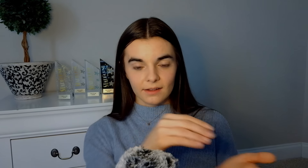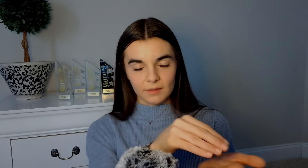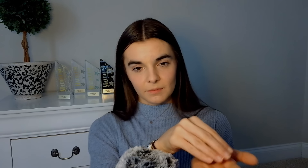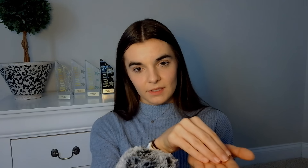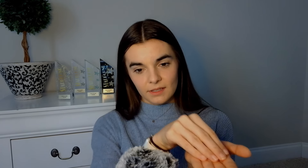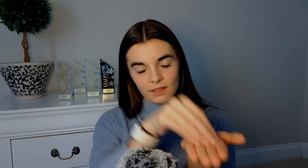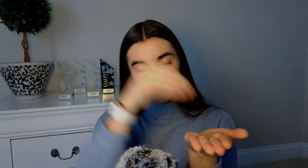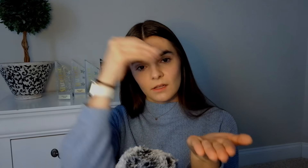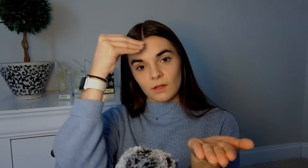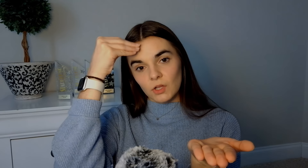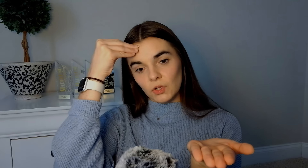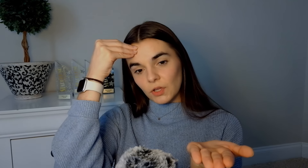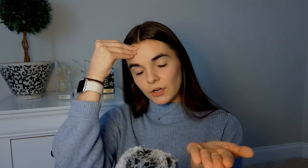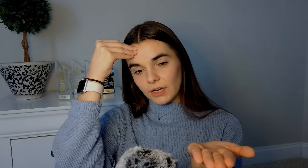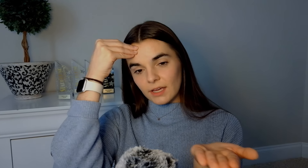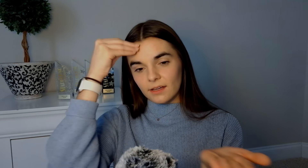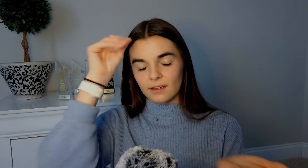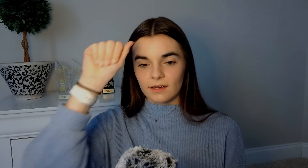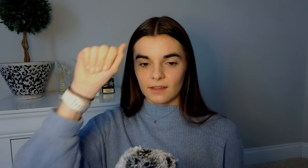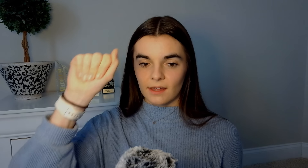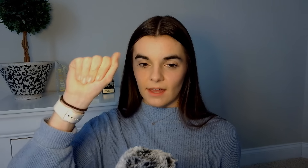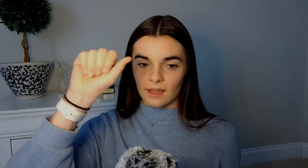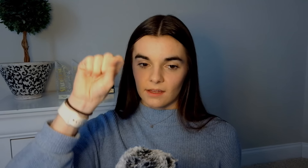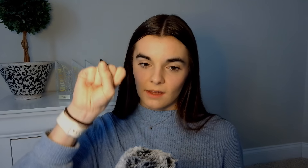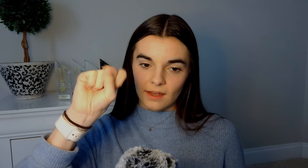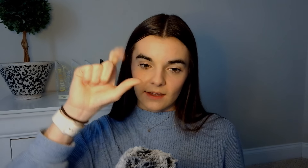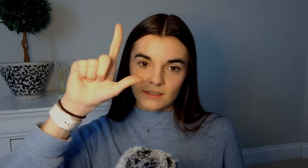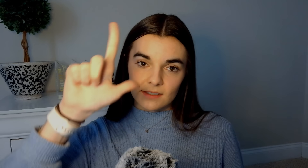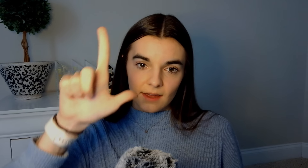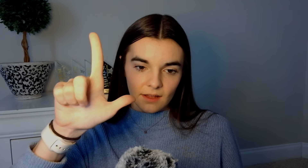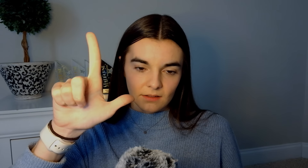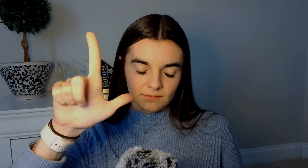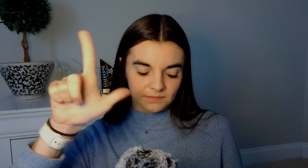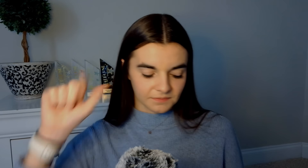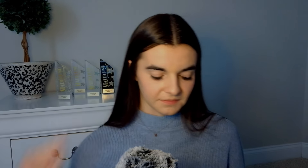I'm learning ASL.